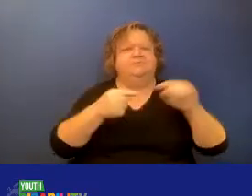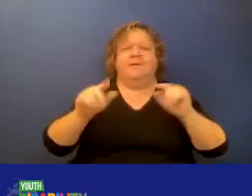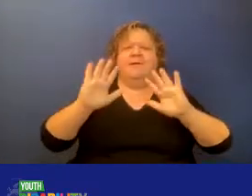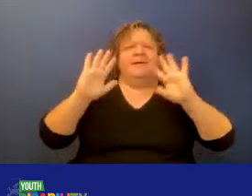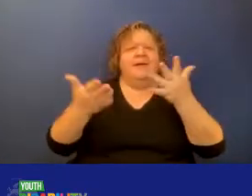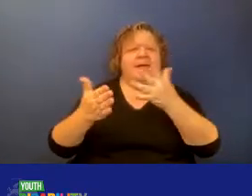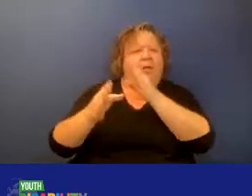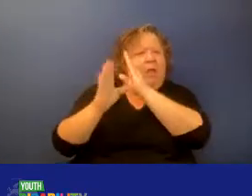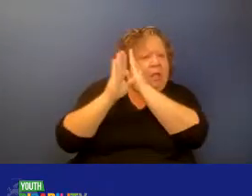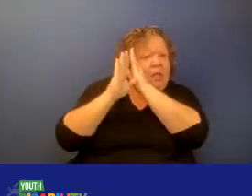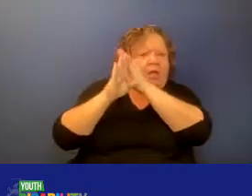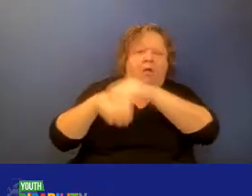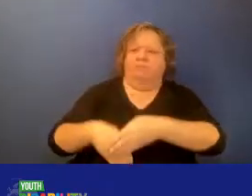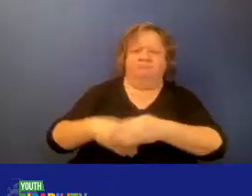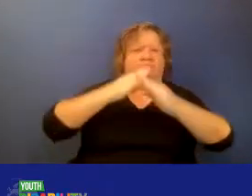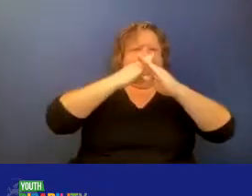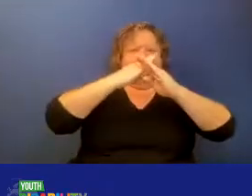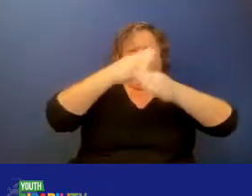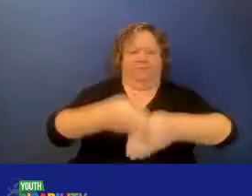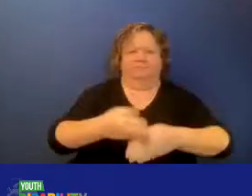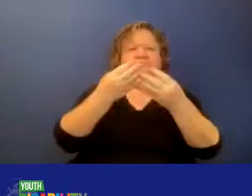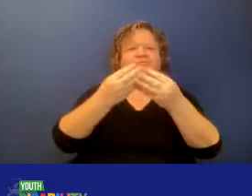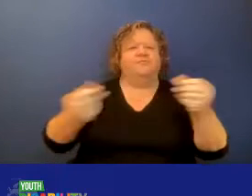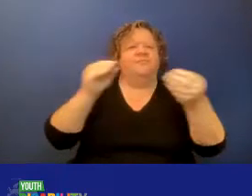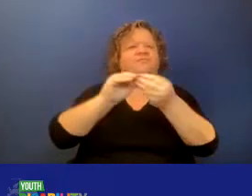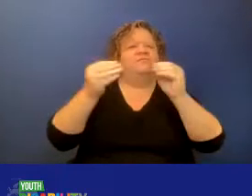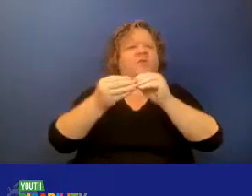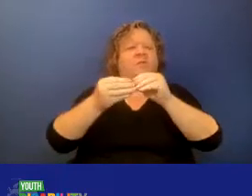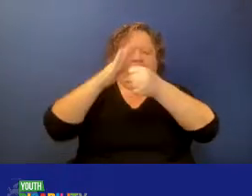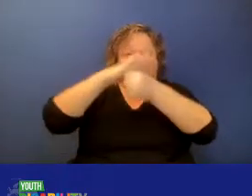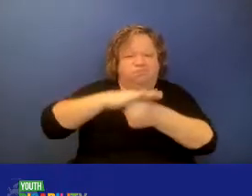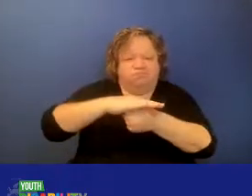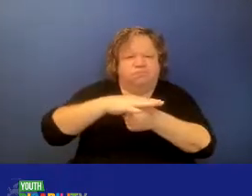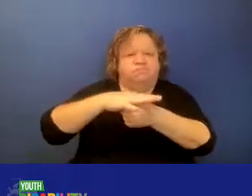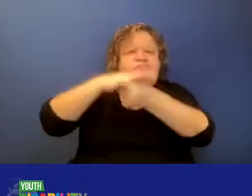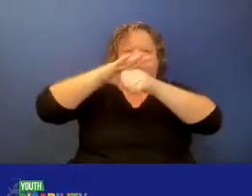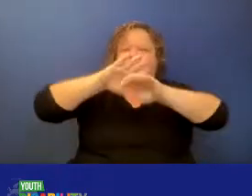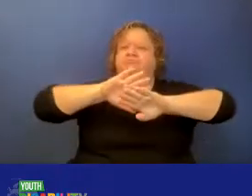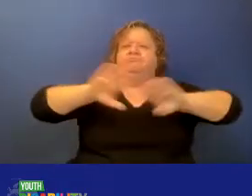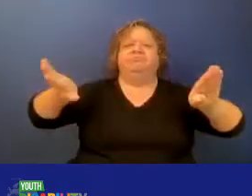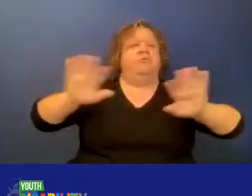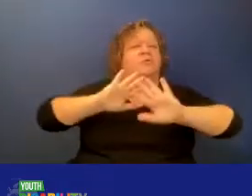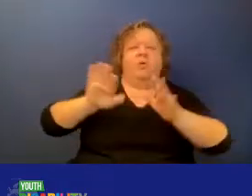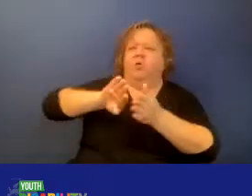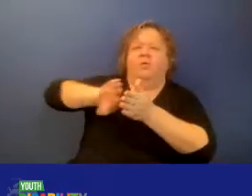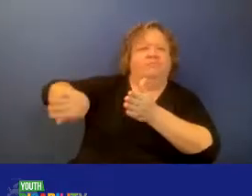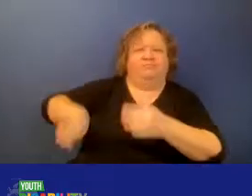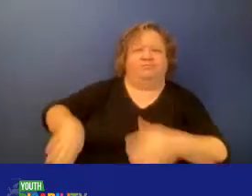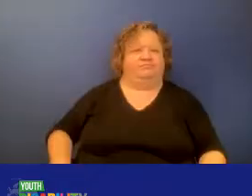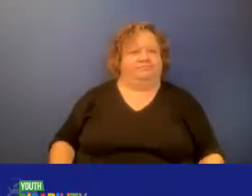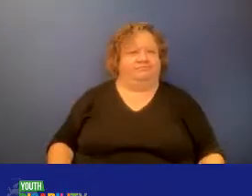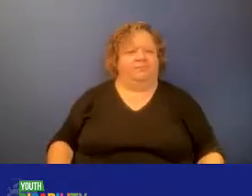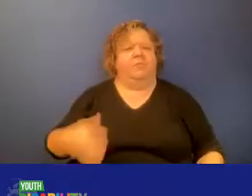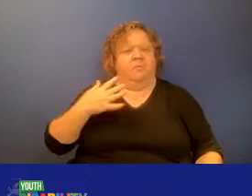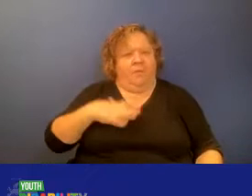address stigma, discrimination, and ableism in an effective and sustainable manner. We know from research